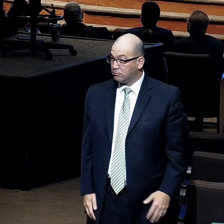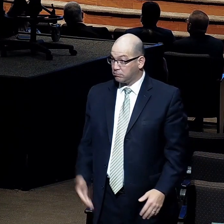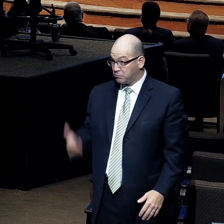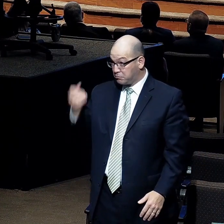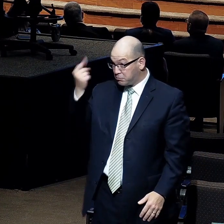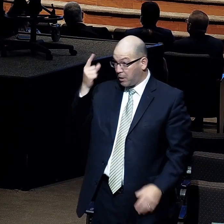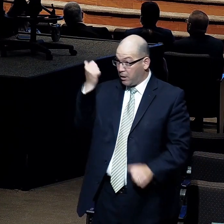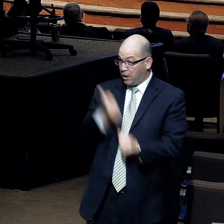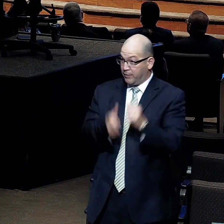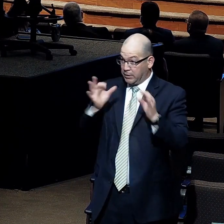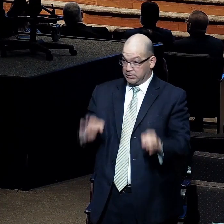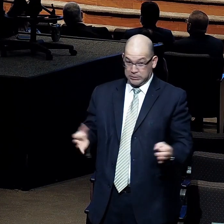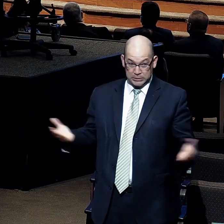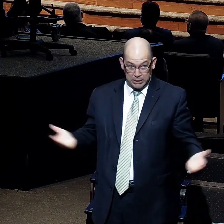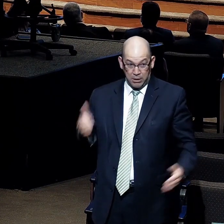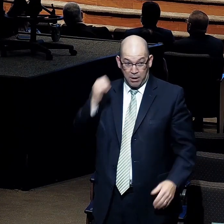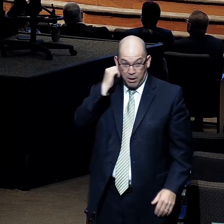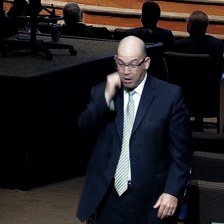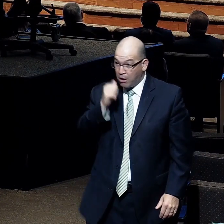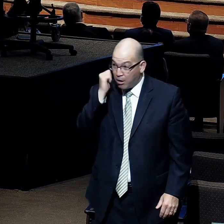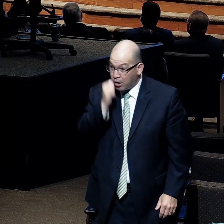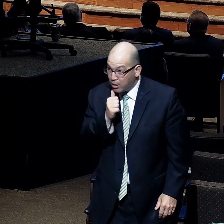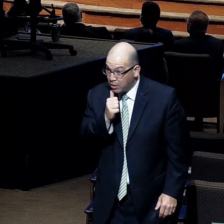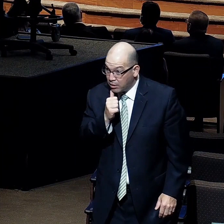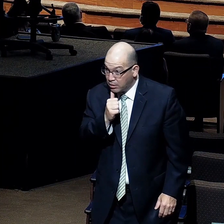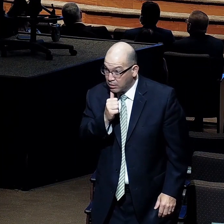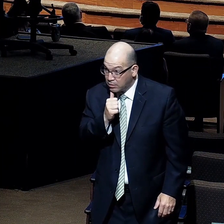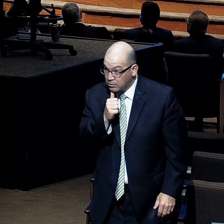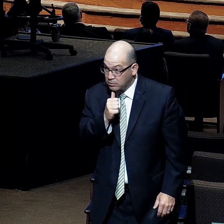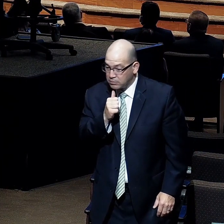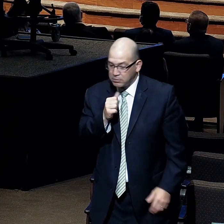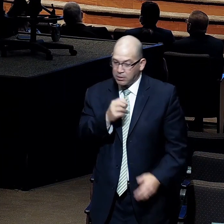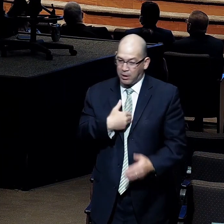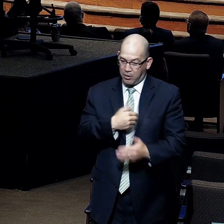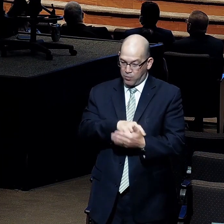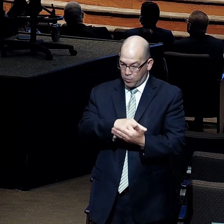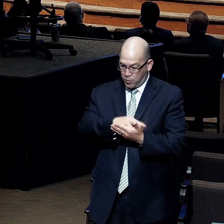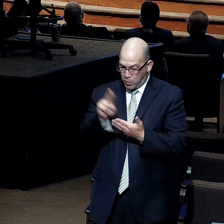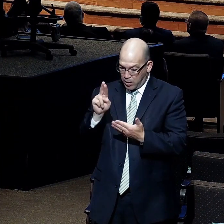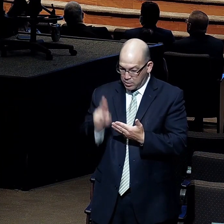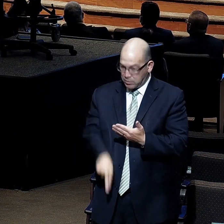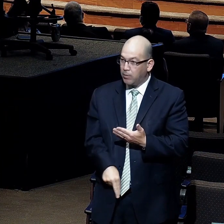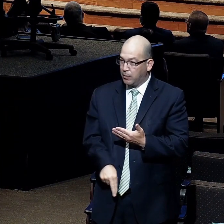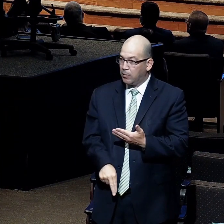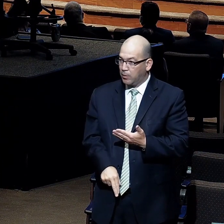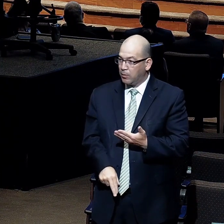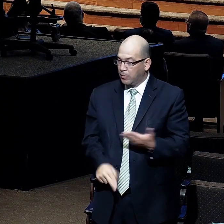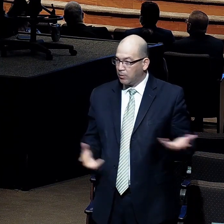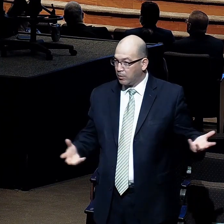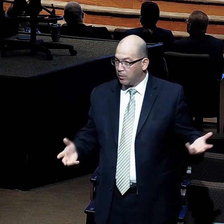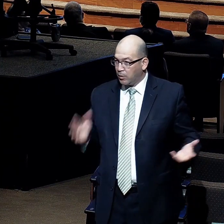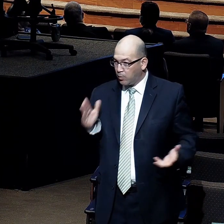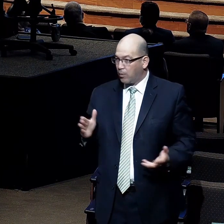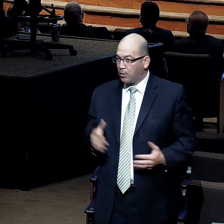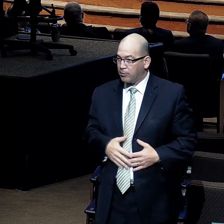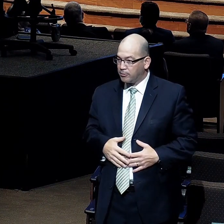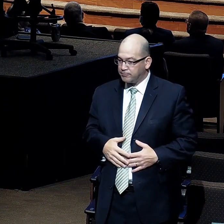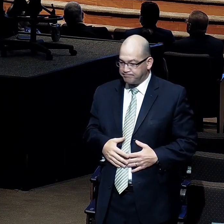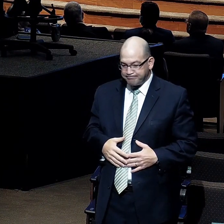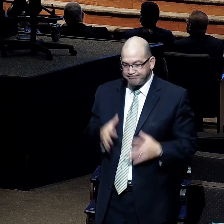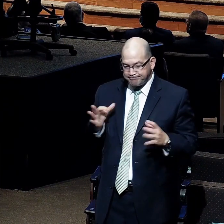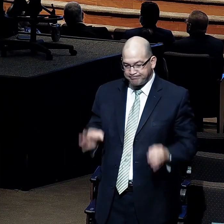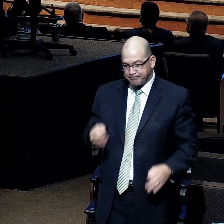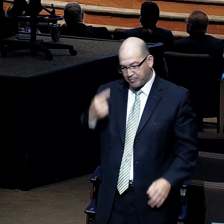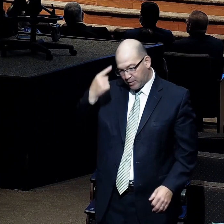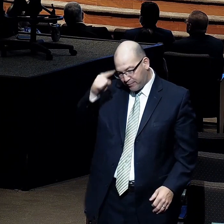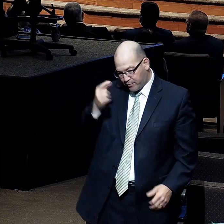you make every day, its consequences result, it has a destination. Either you're going to live your life and make your decisions based on what you can get